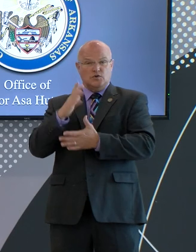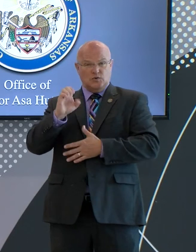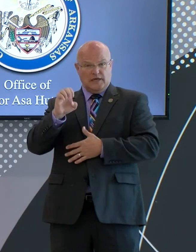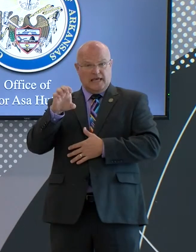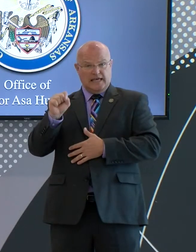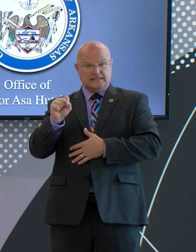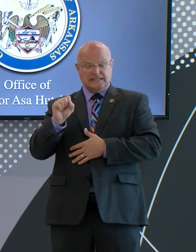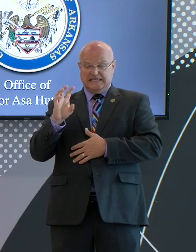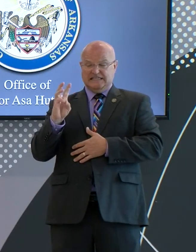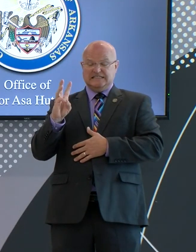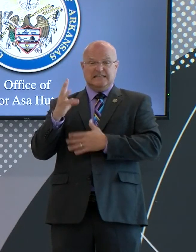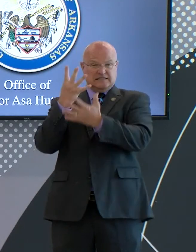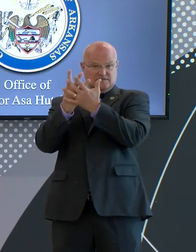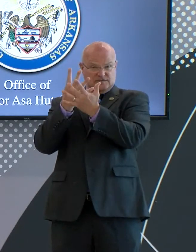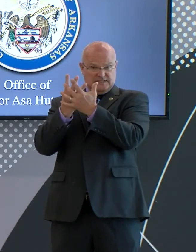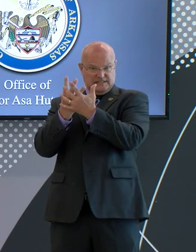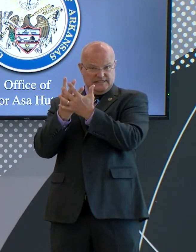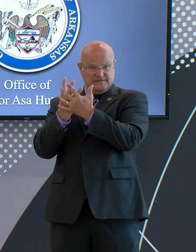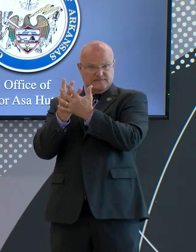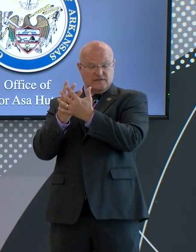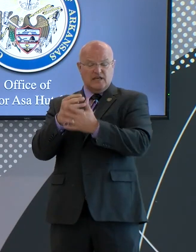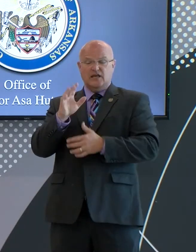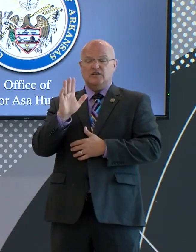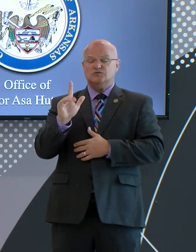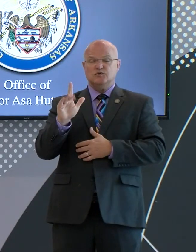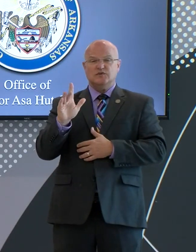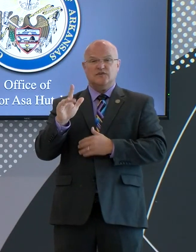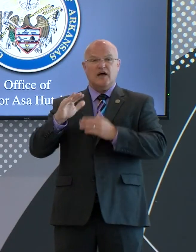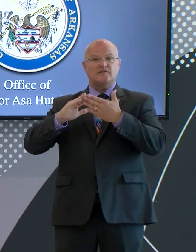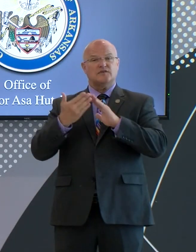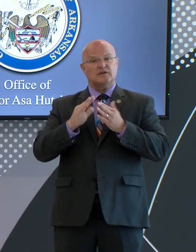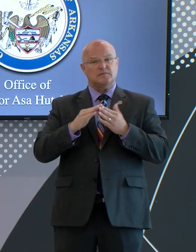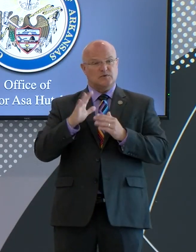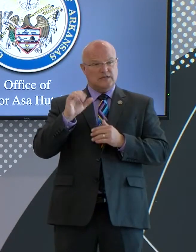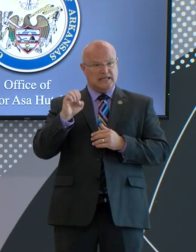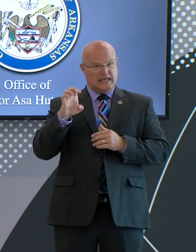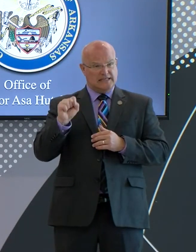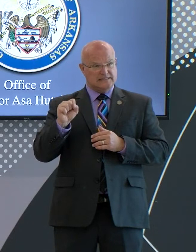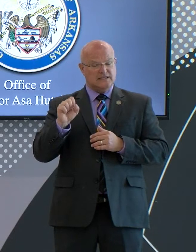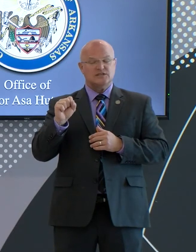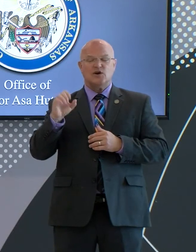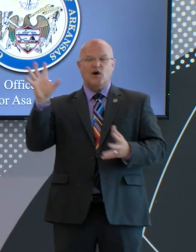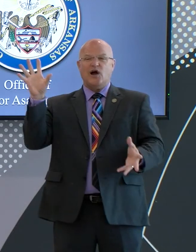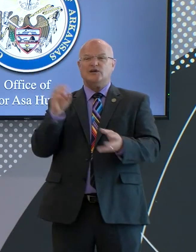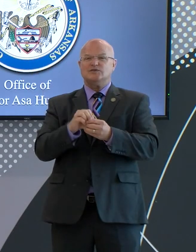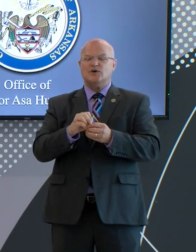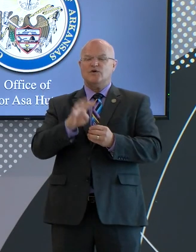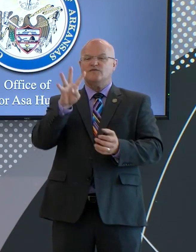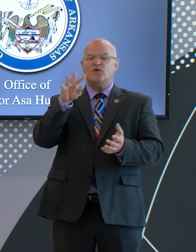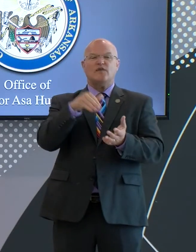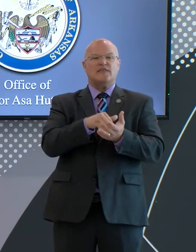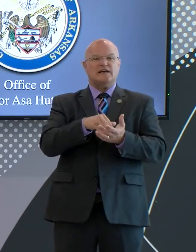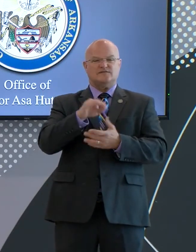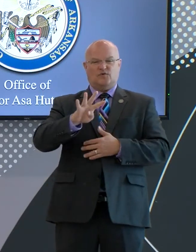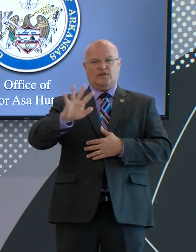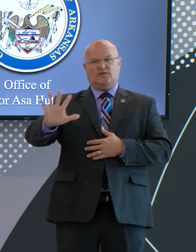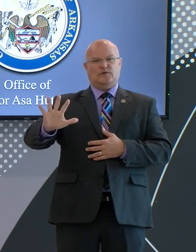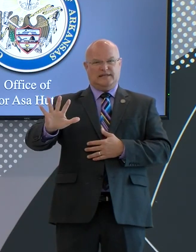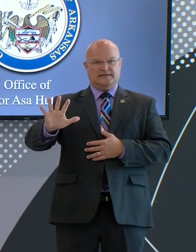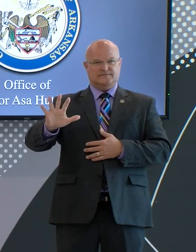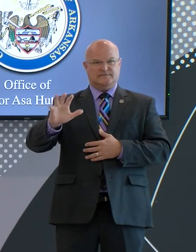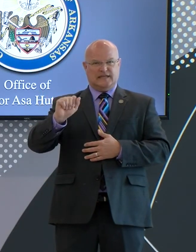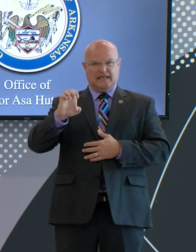Governor mentioned, 6 are in correctional facilities and 25 are community cases. So our total is